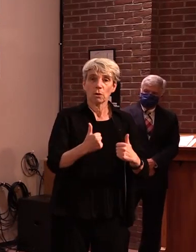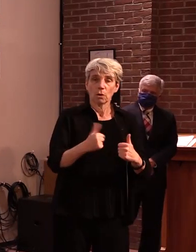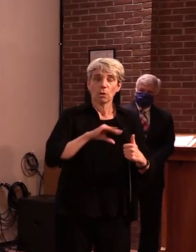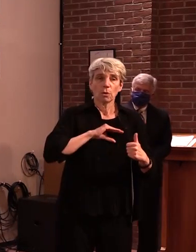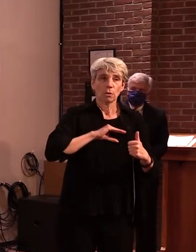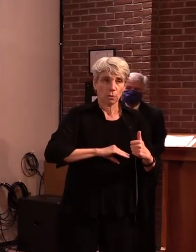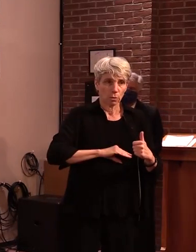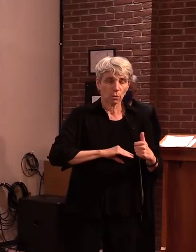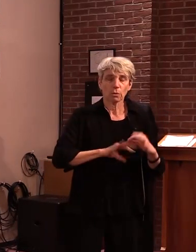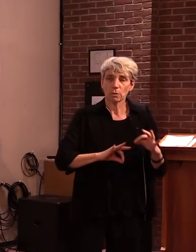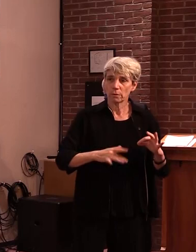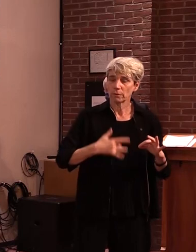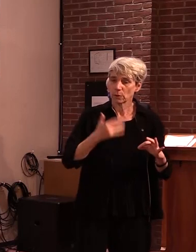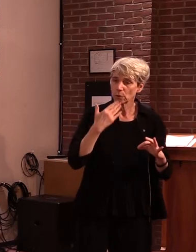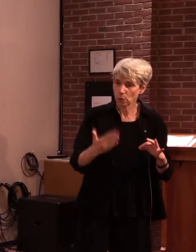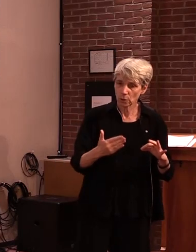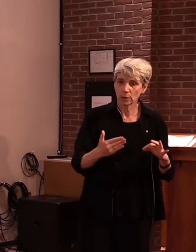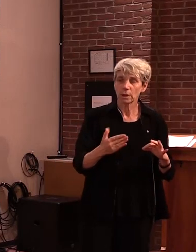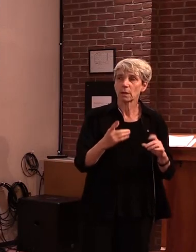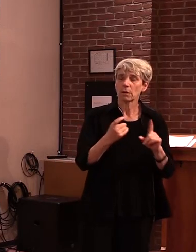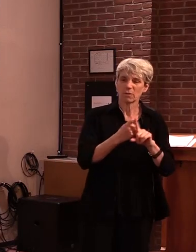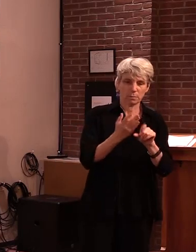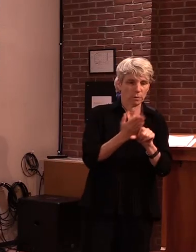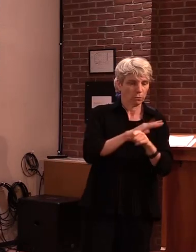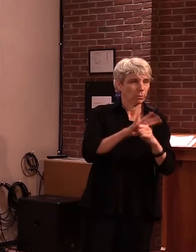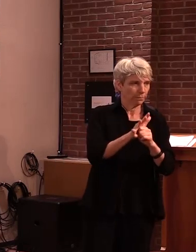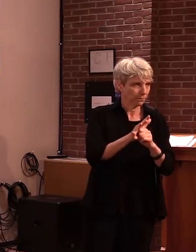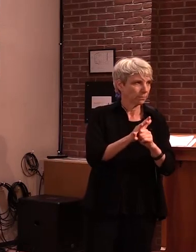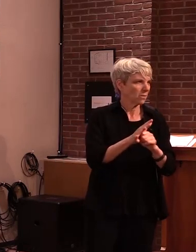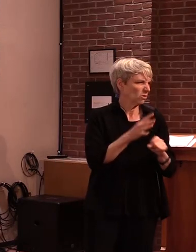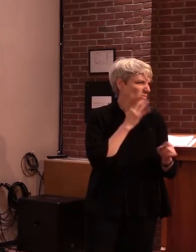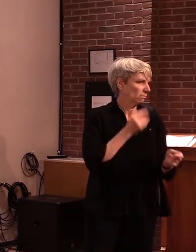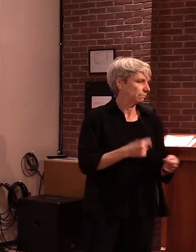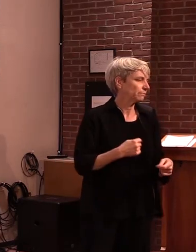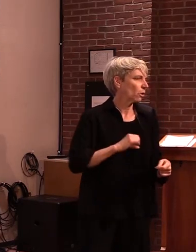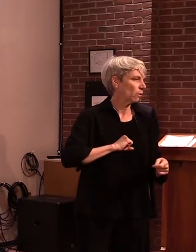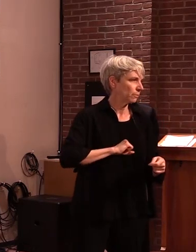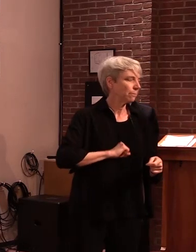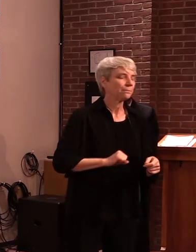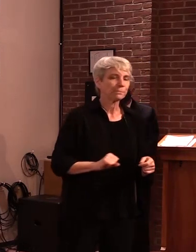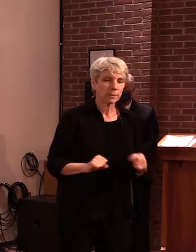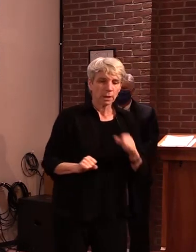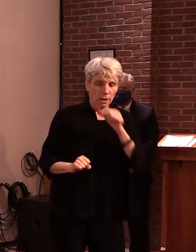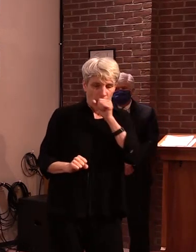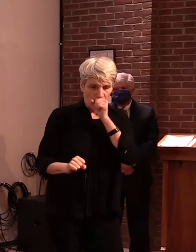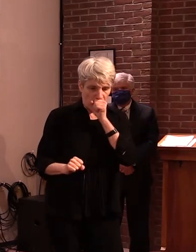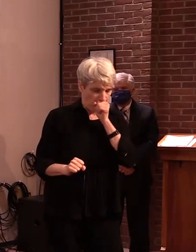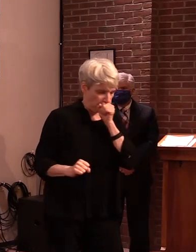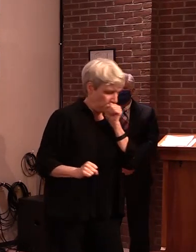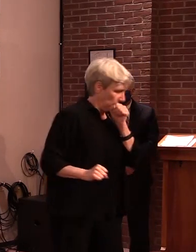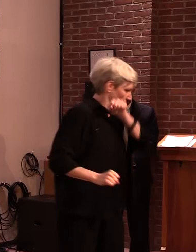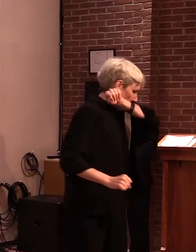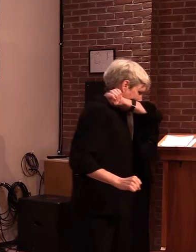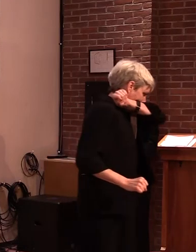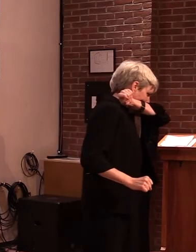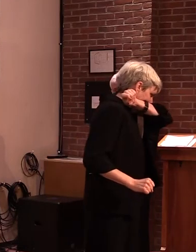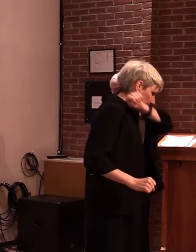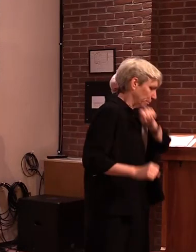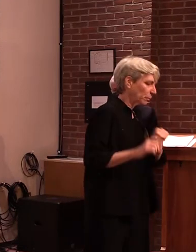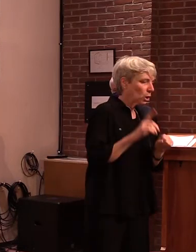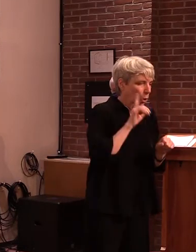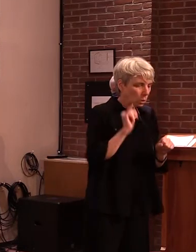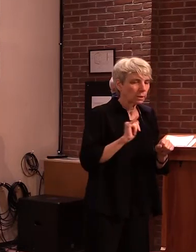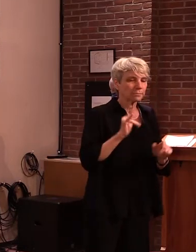year, pre-pandemic. But it looked like businesses were doing very well, individuals were doing very